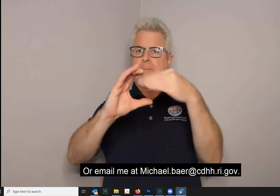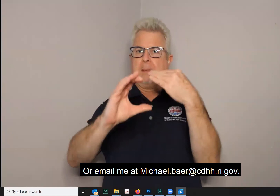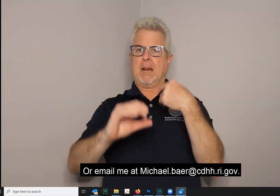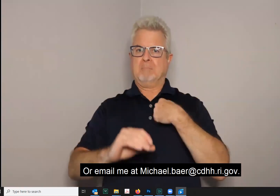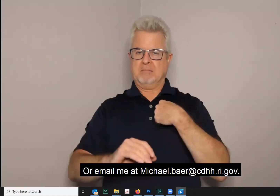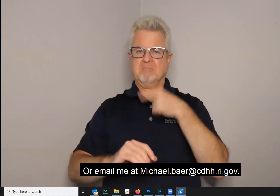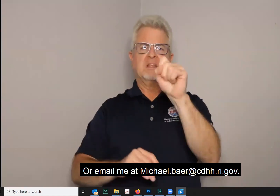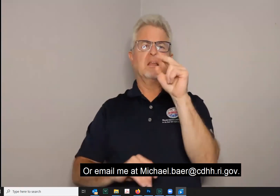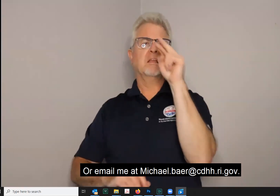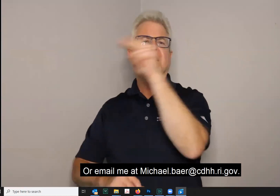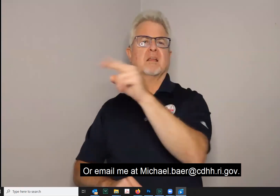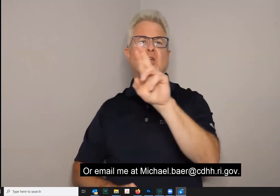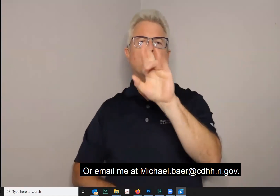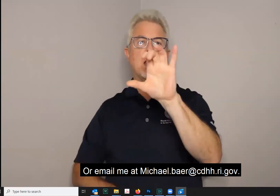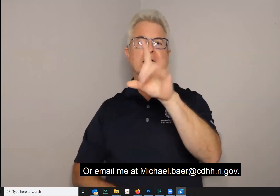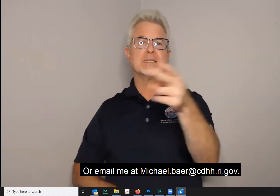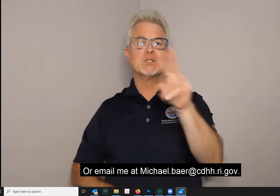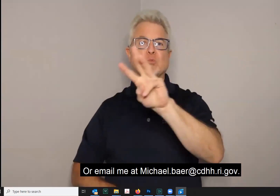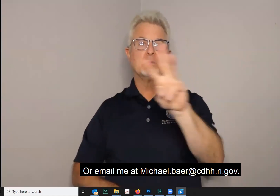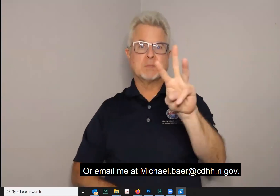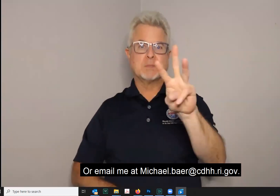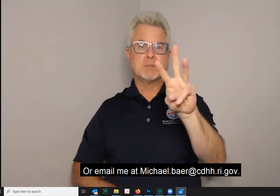401-216-5414 or email me at